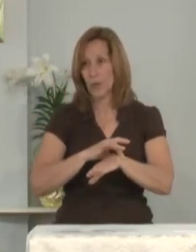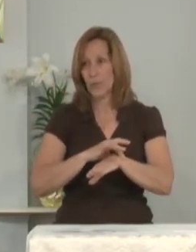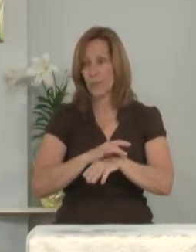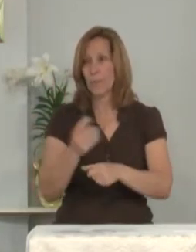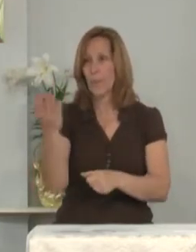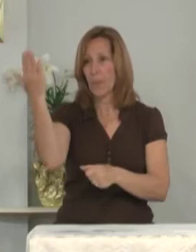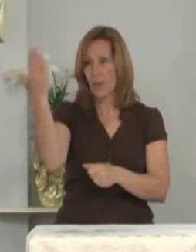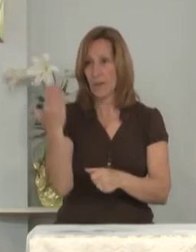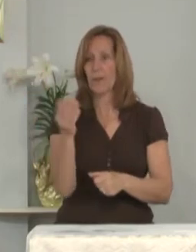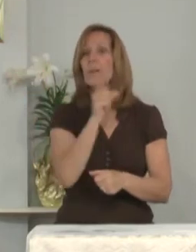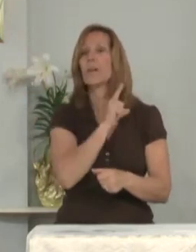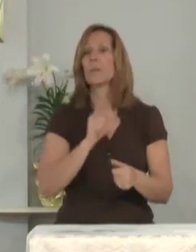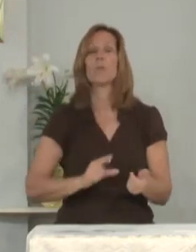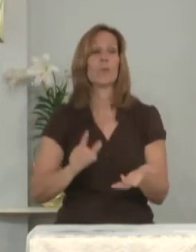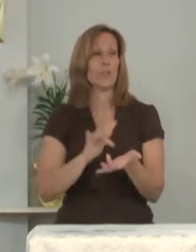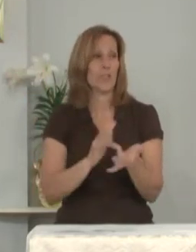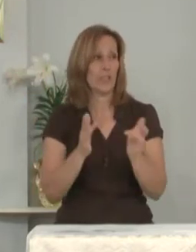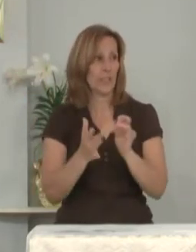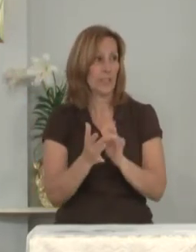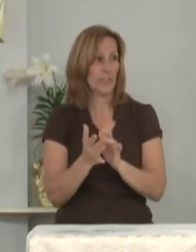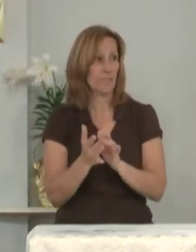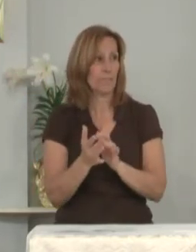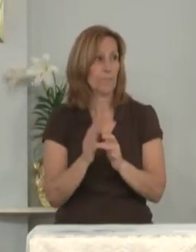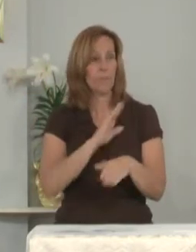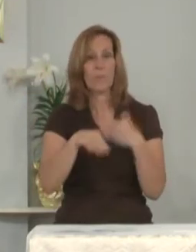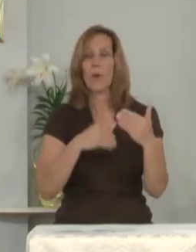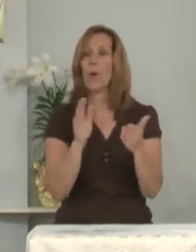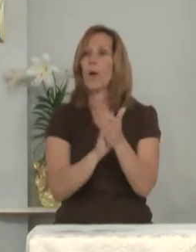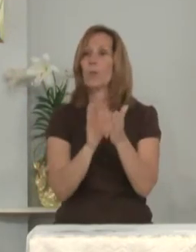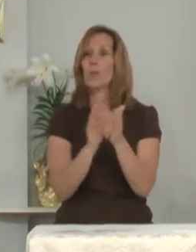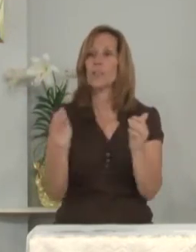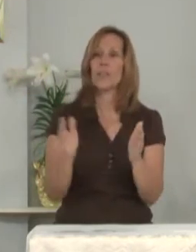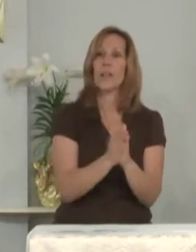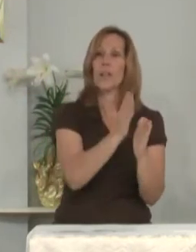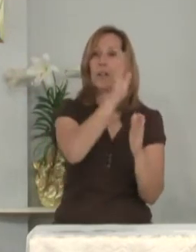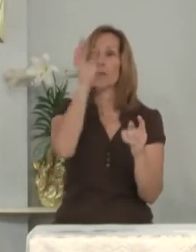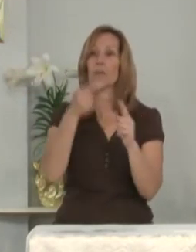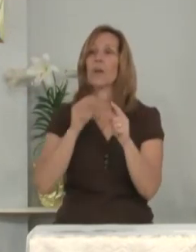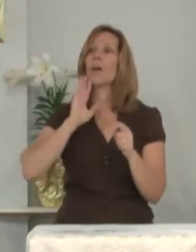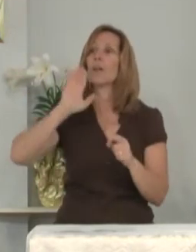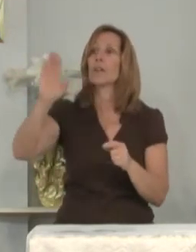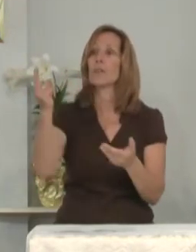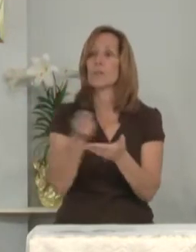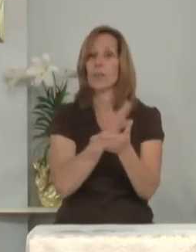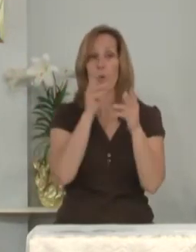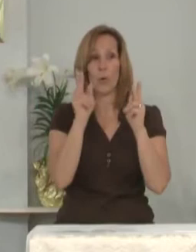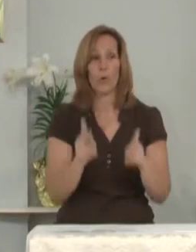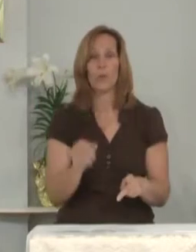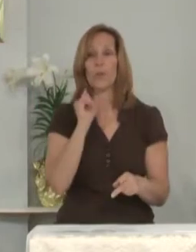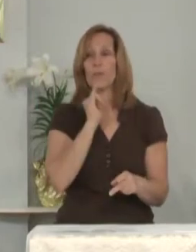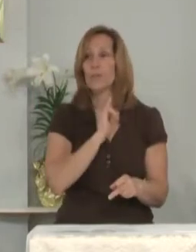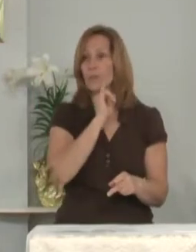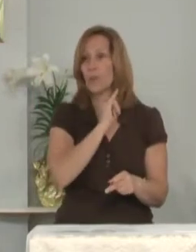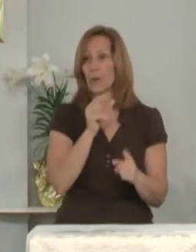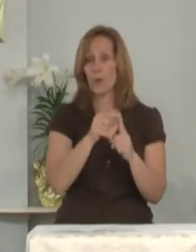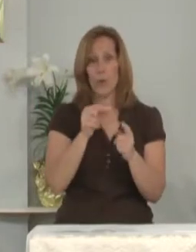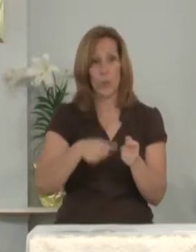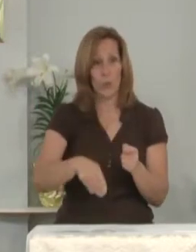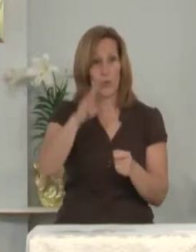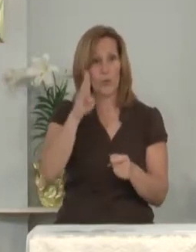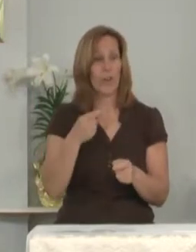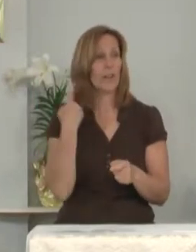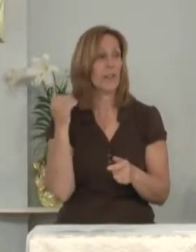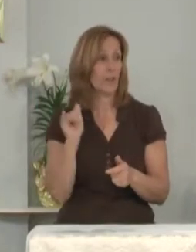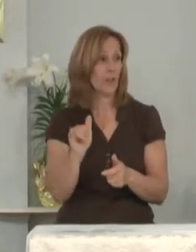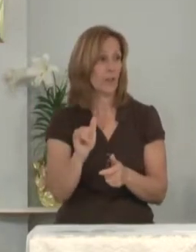Come, Lord Jesus. All praise and glory are yours, Holy One of Israel. word of God